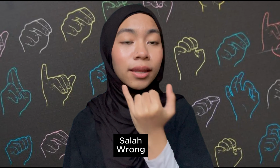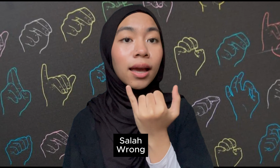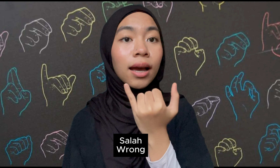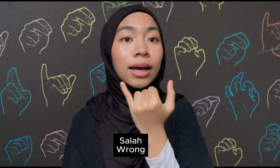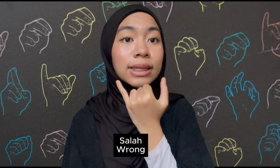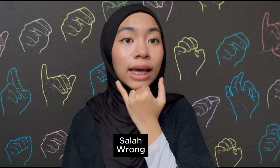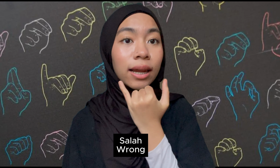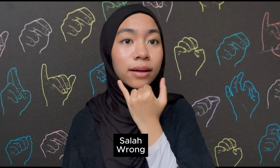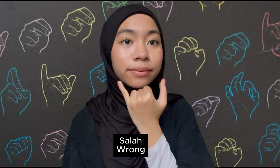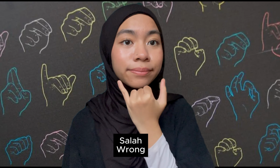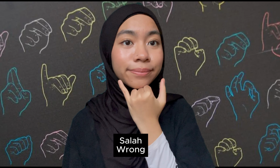Salah.